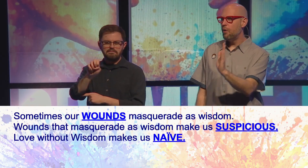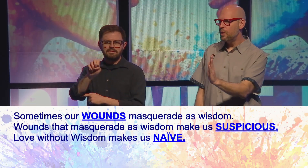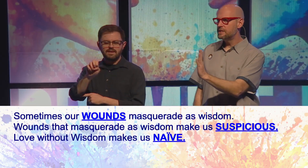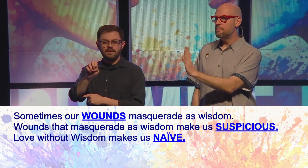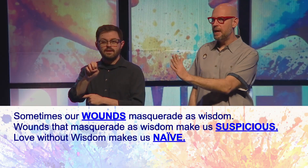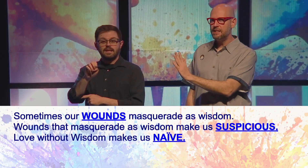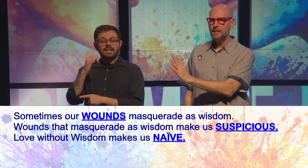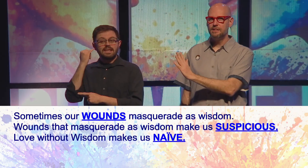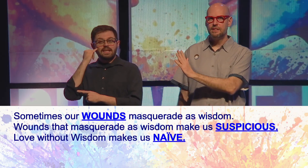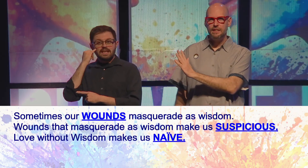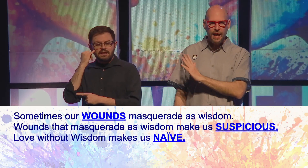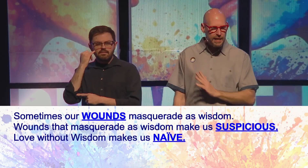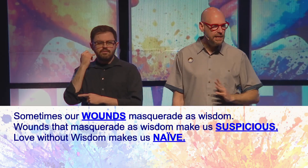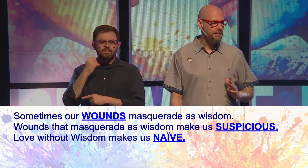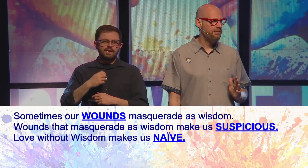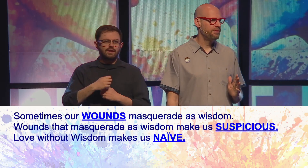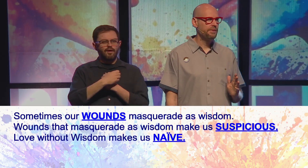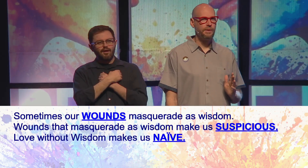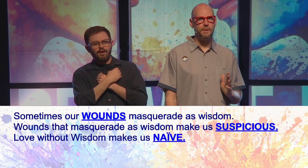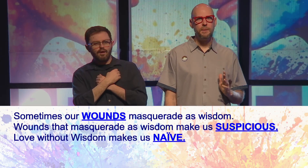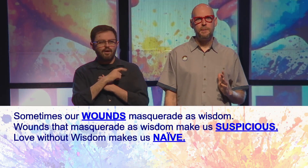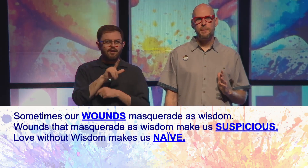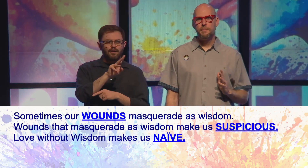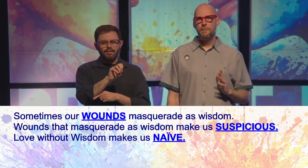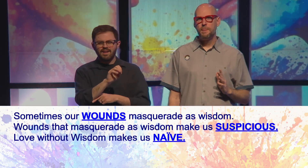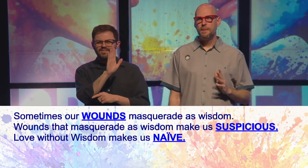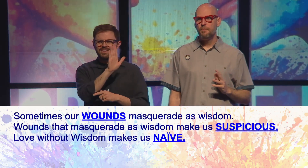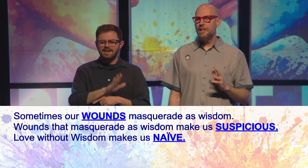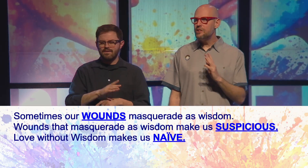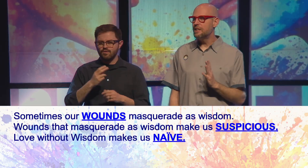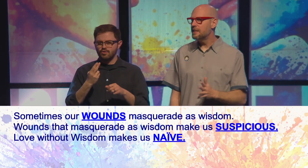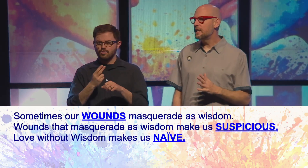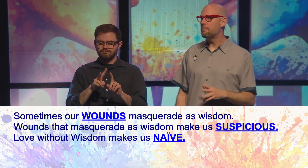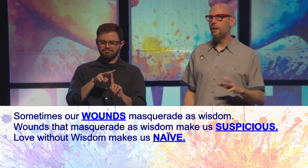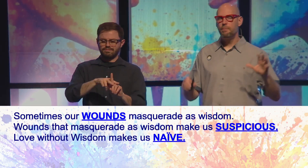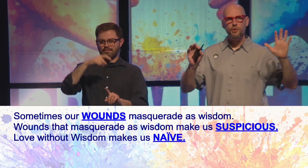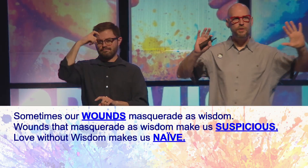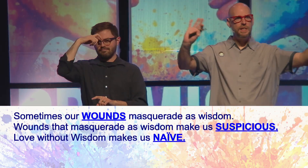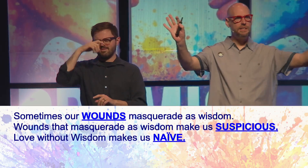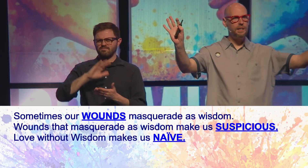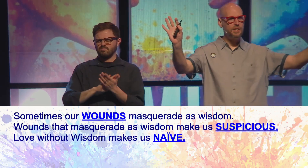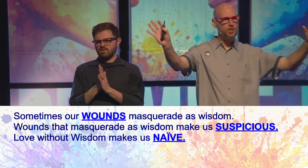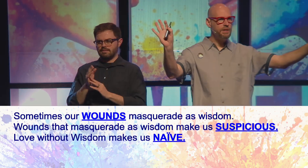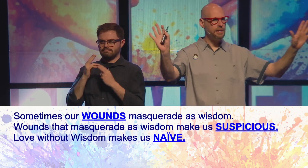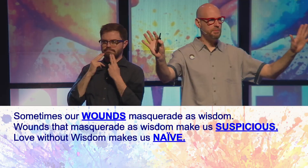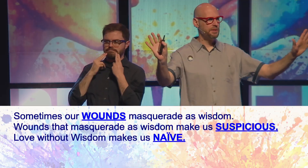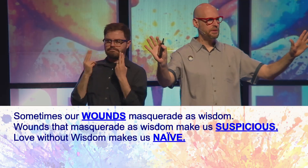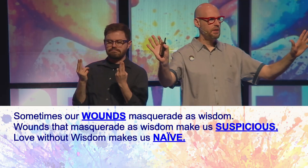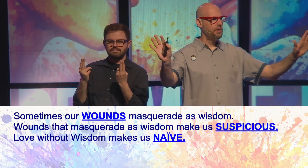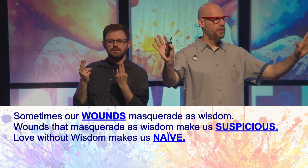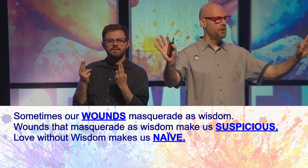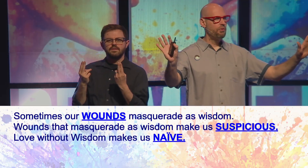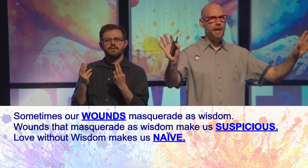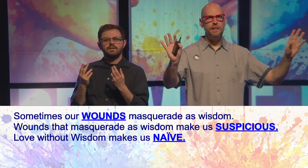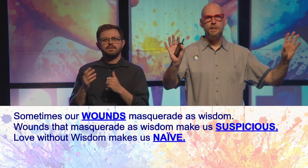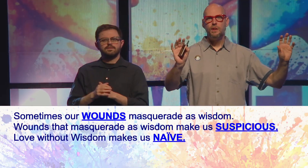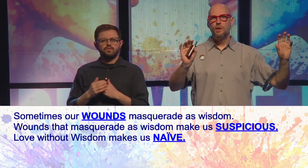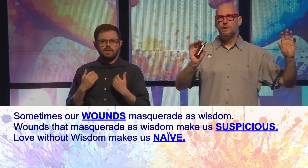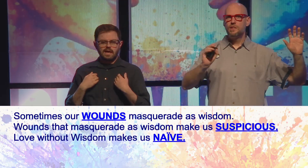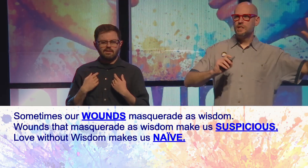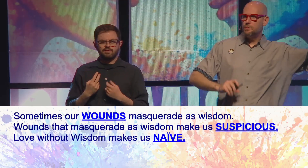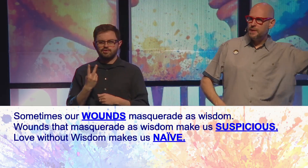Love without wisdom makes us naive. But here's the thing about both of these extremes,